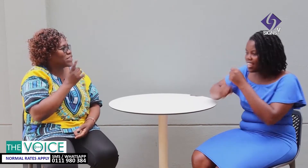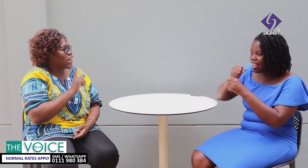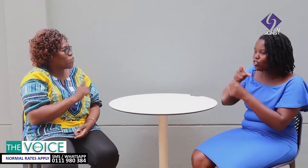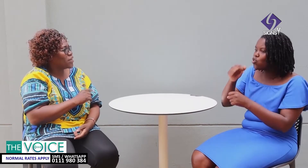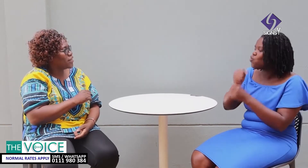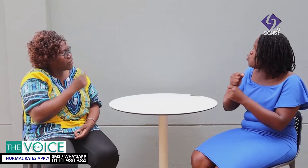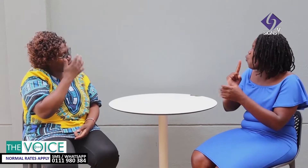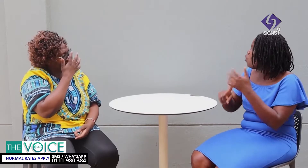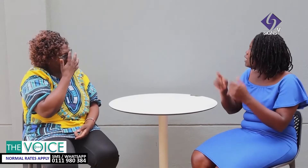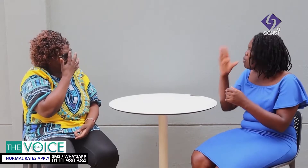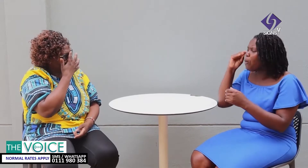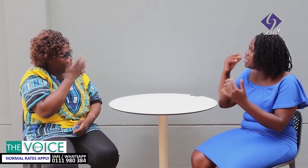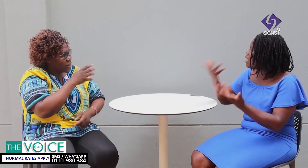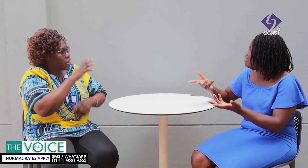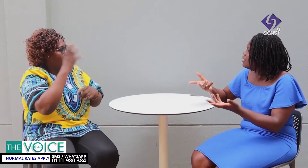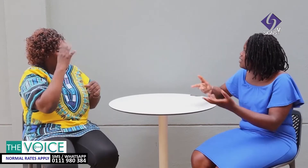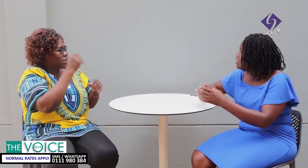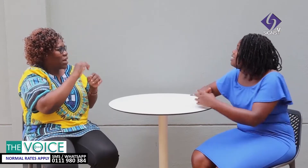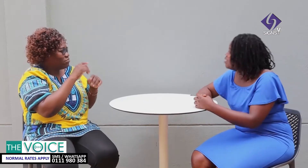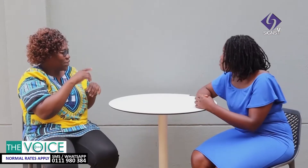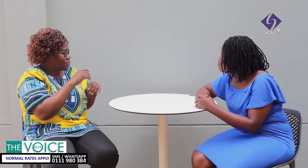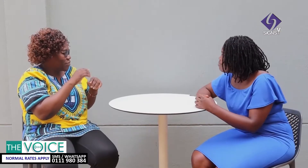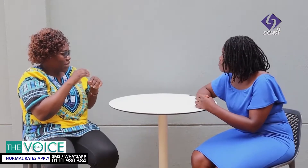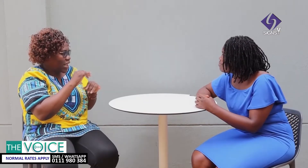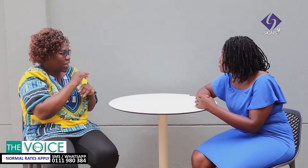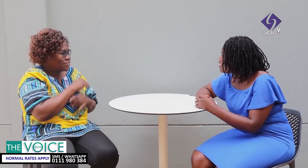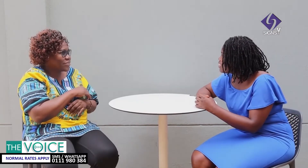to Nairobi, I remember some of the relatives were